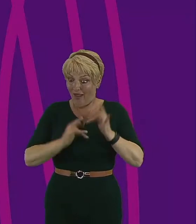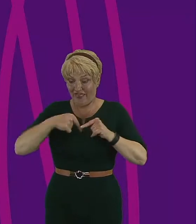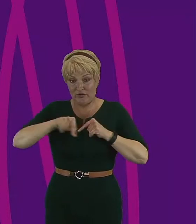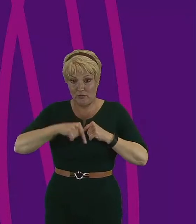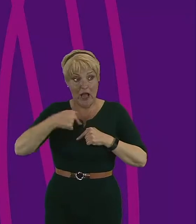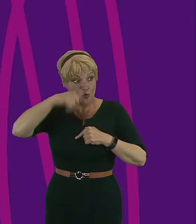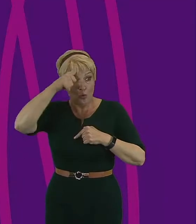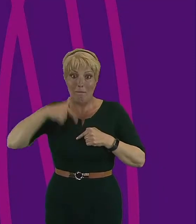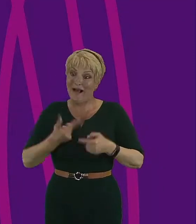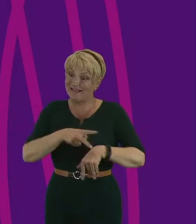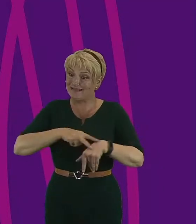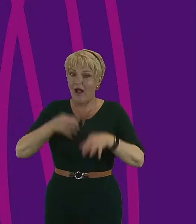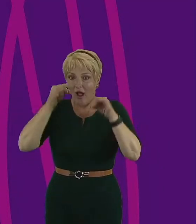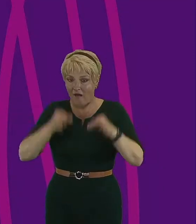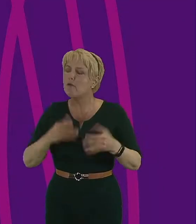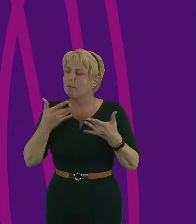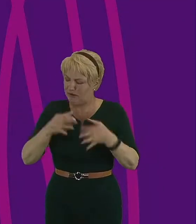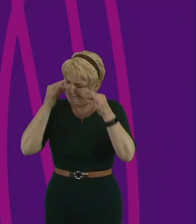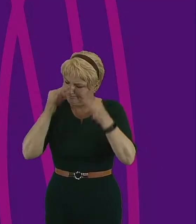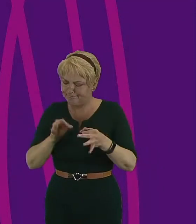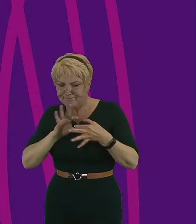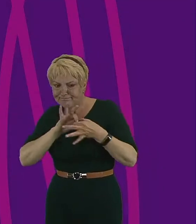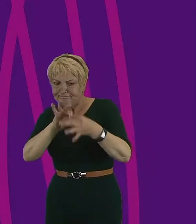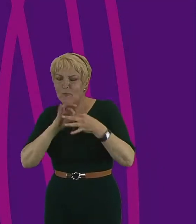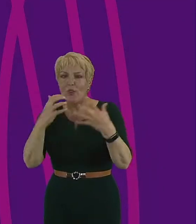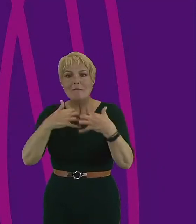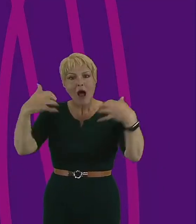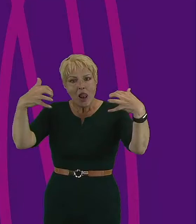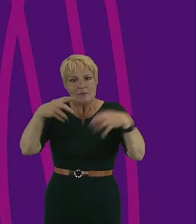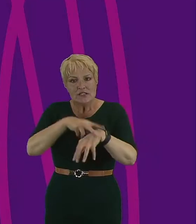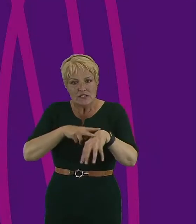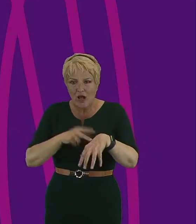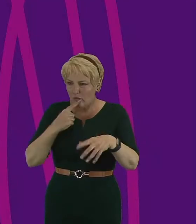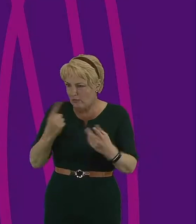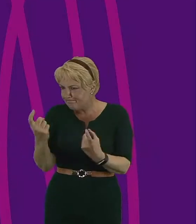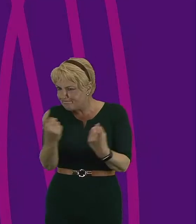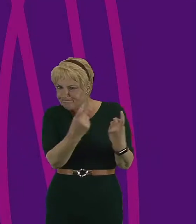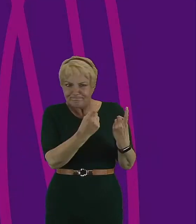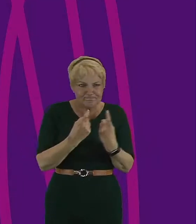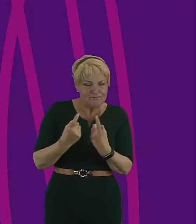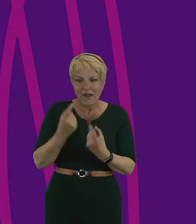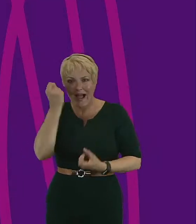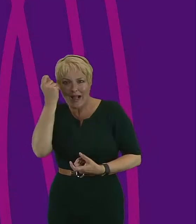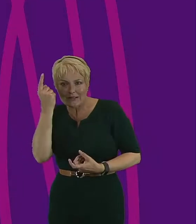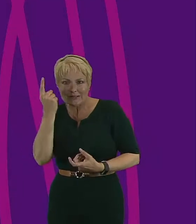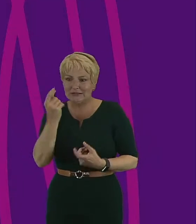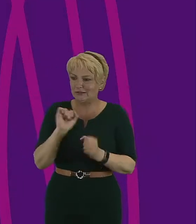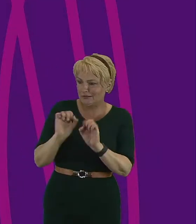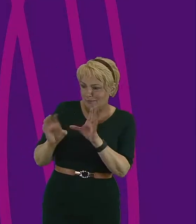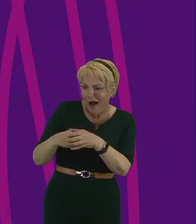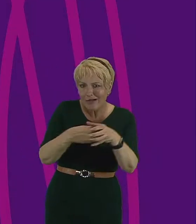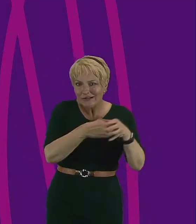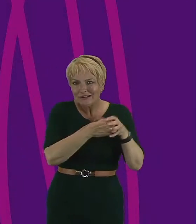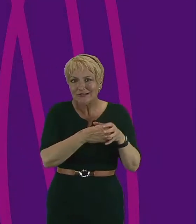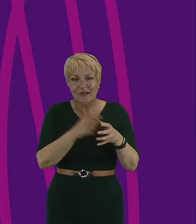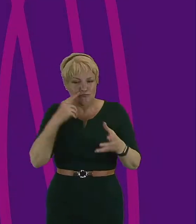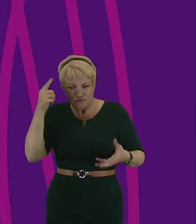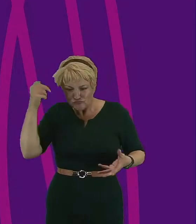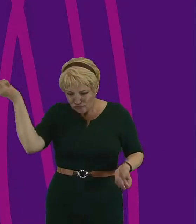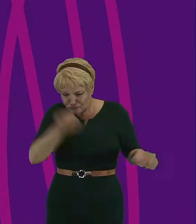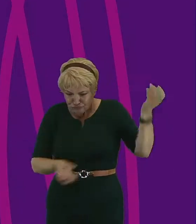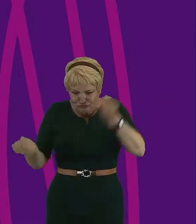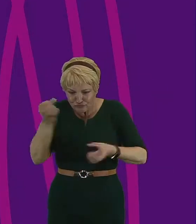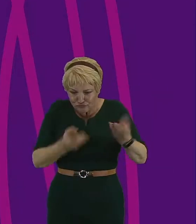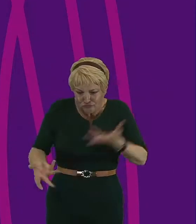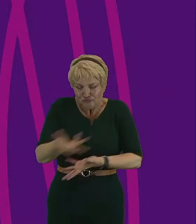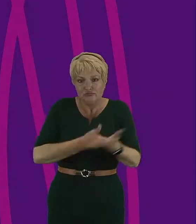officials have already informally engaged with the Parliament, and we will look for ideas from the parties and the Parliament, and we will bring ideas to the table